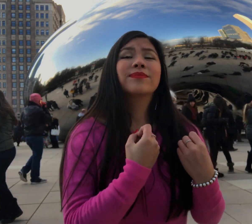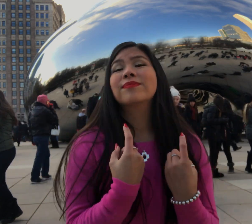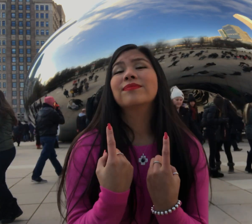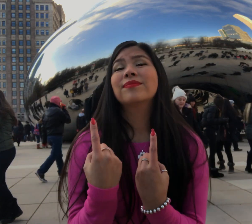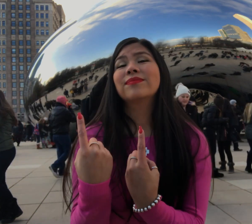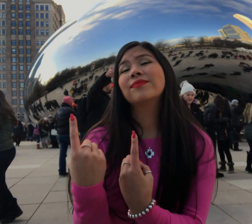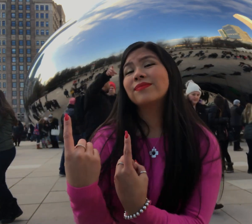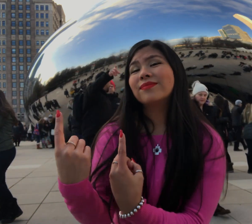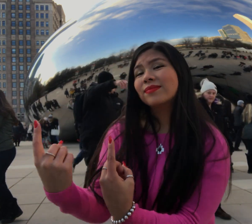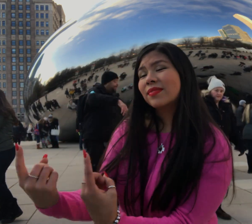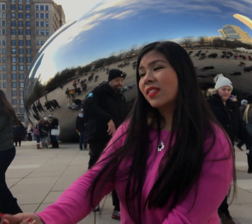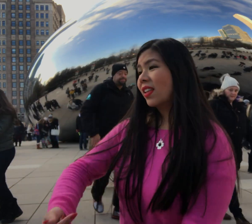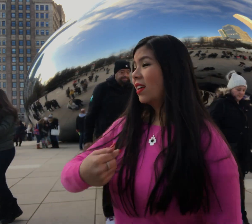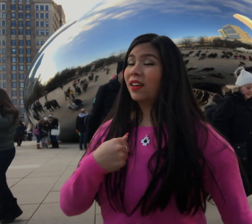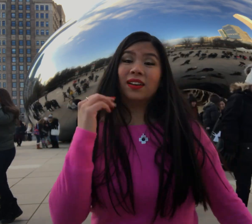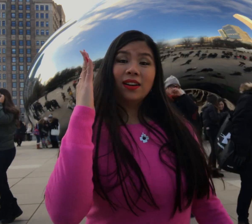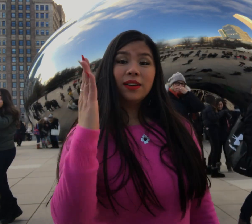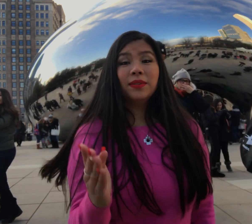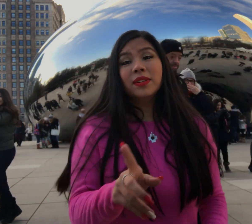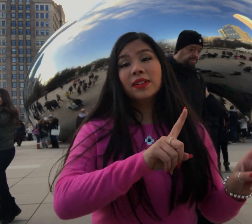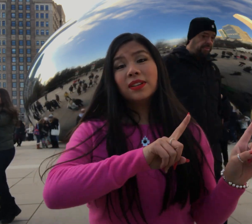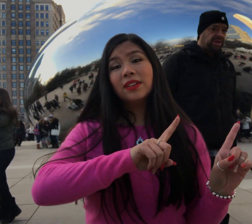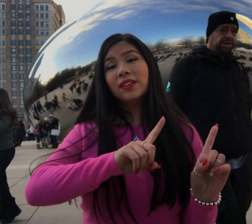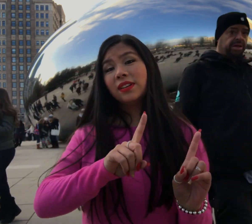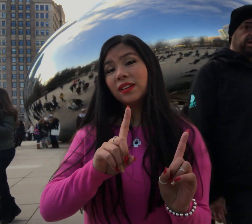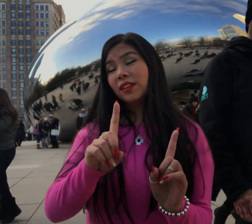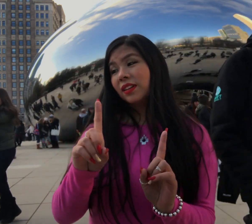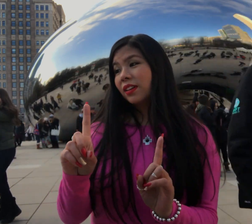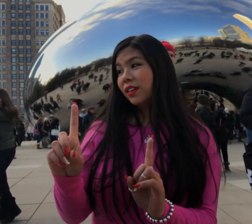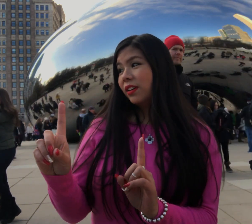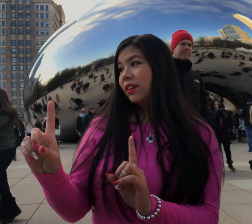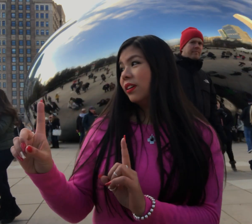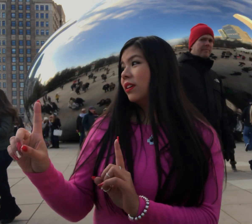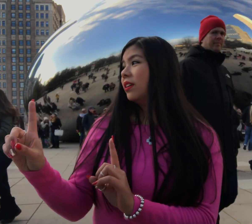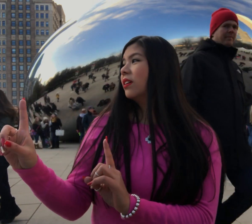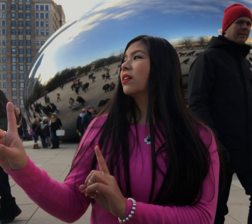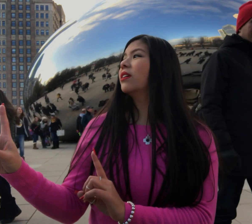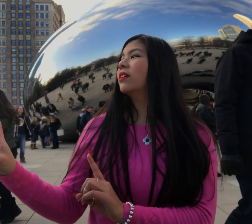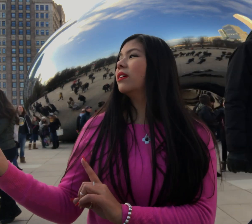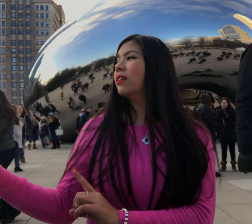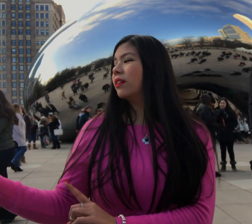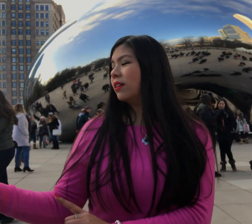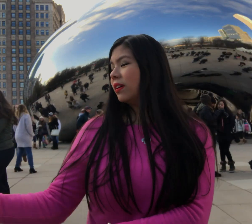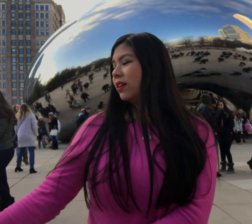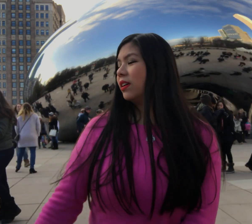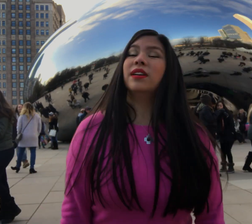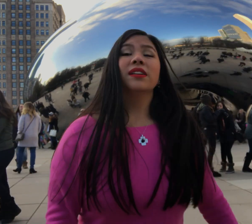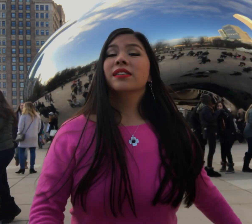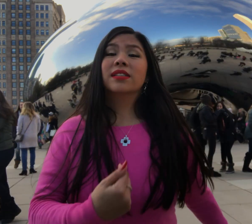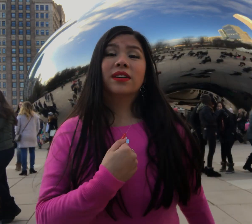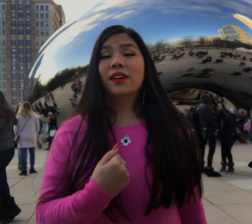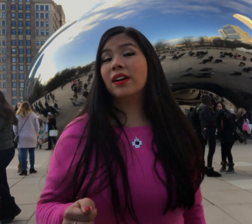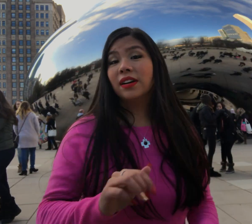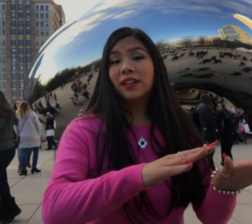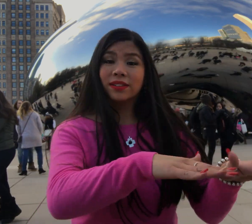go I will go, go, go So I'll